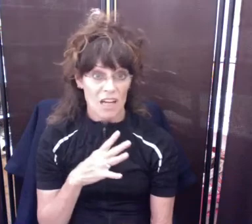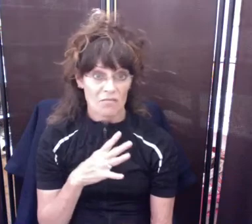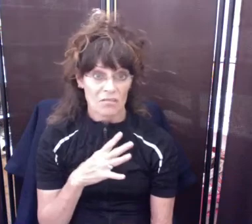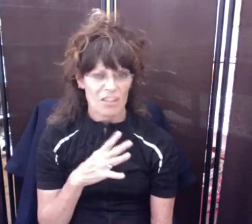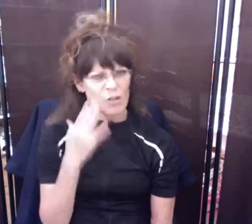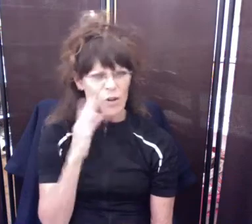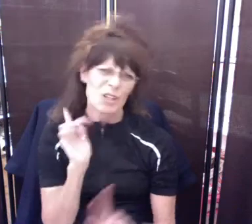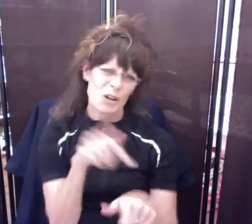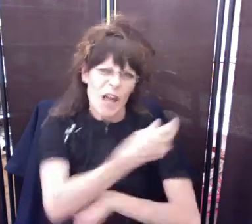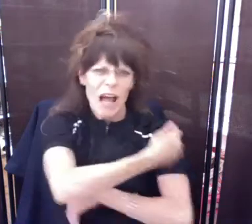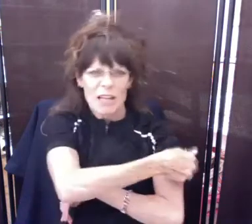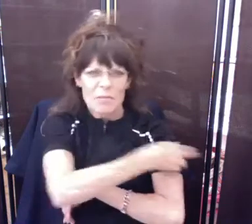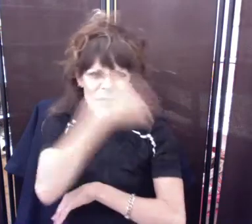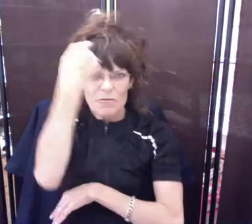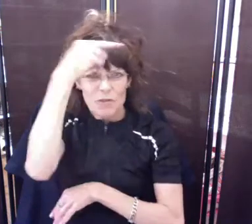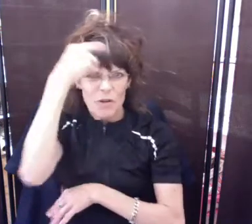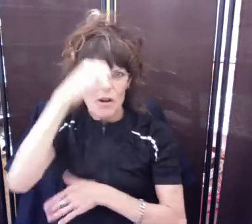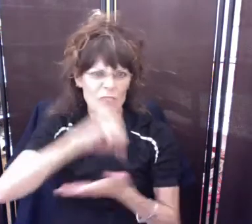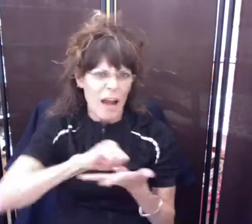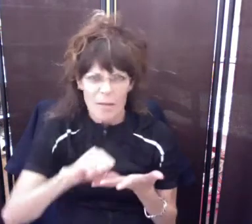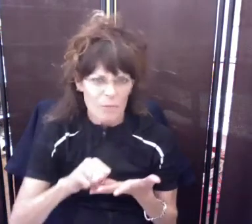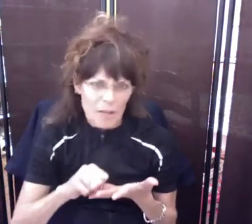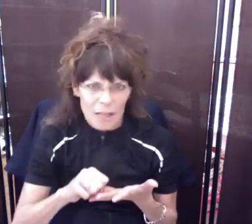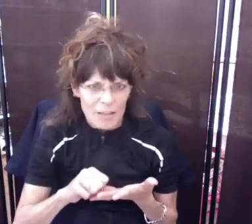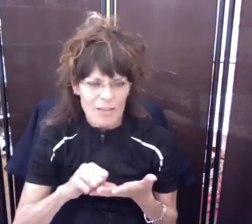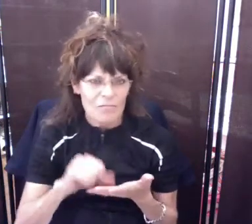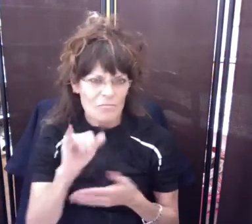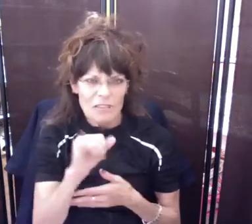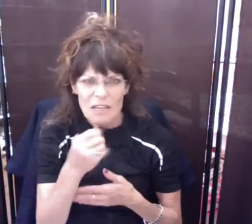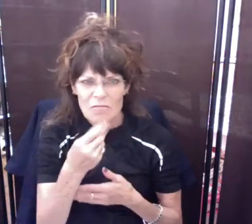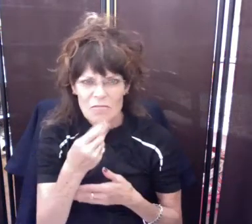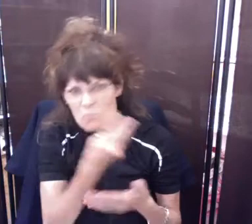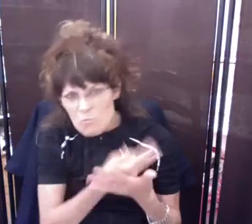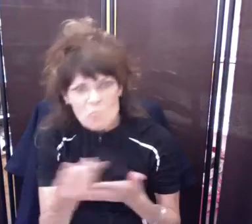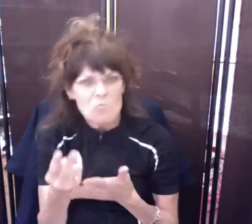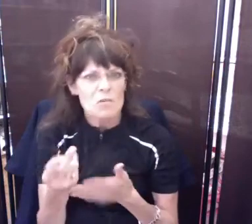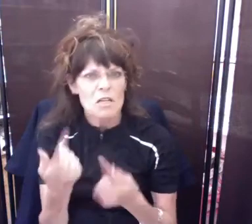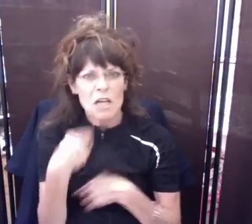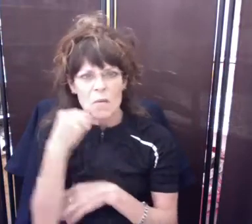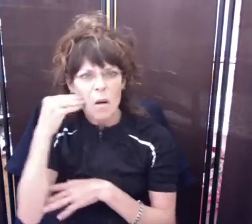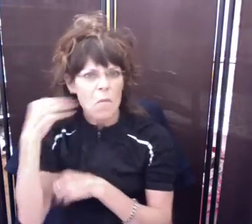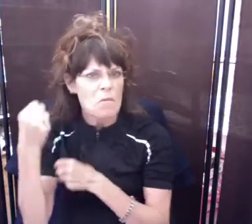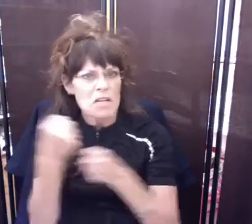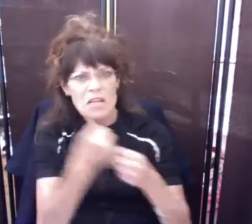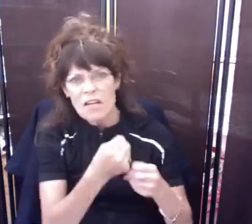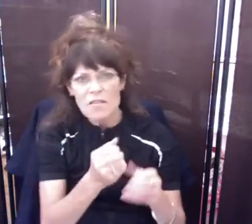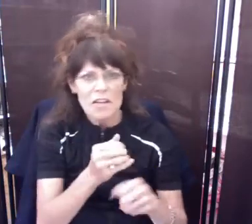hospital for an operation. You stay 2 or 3 weeks, you come home, you're in recovery, you get better, everything's fine. I